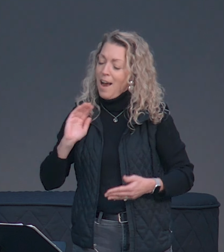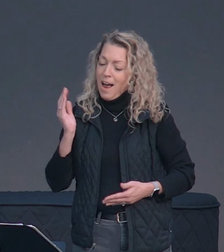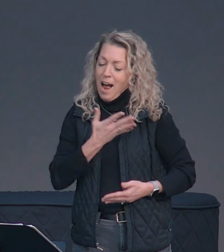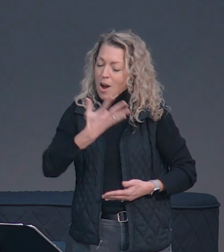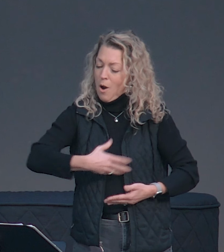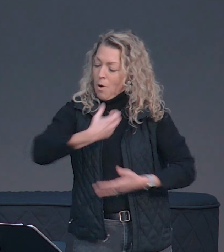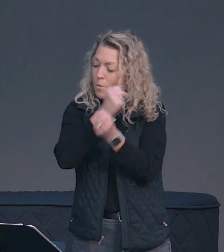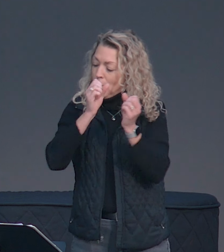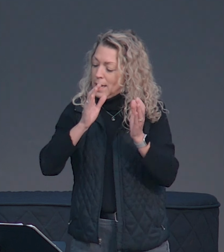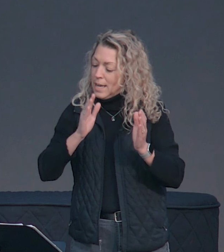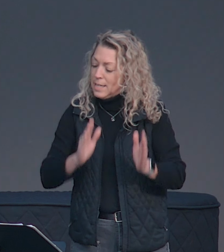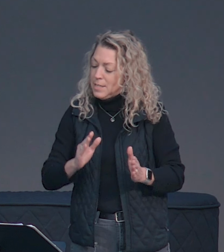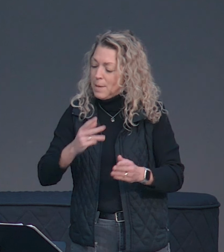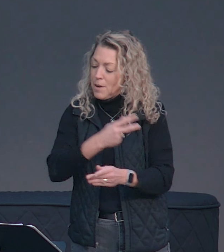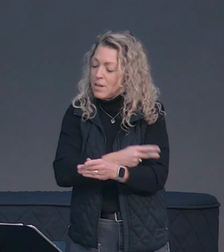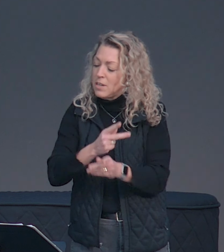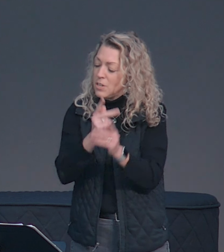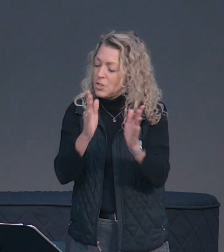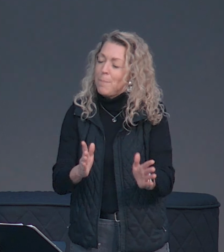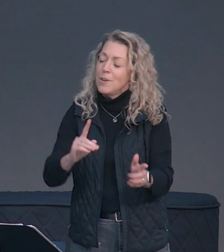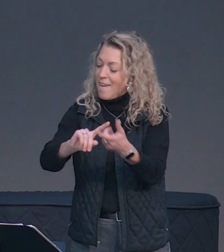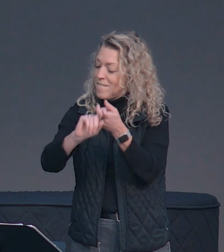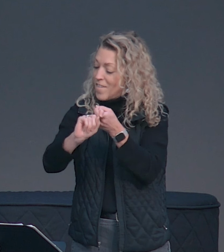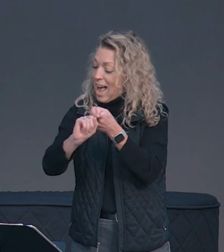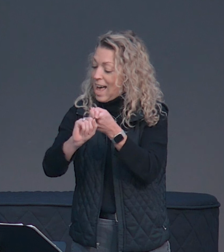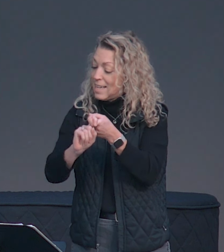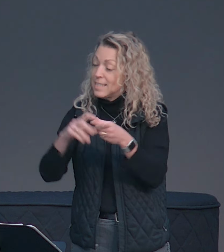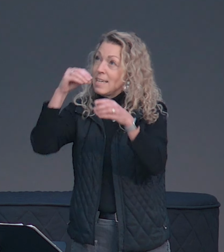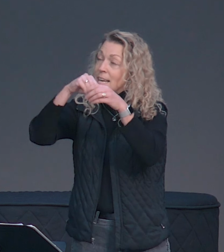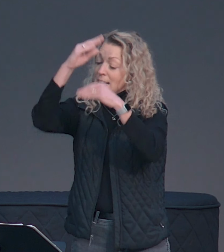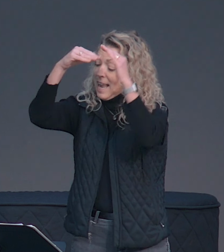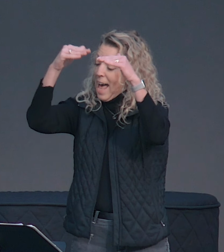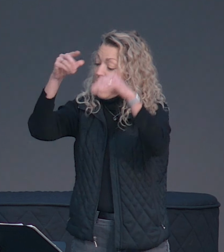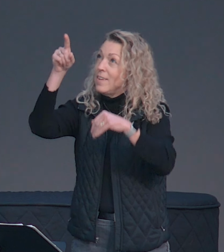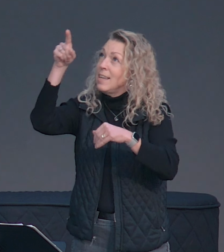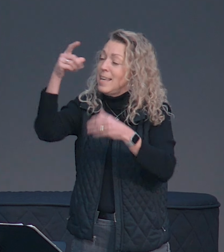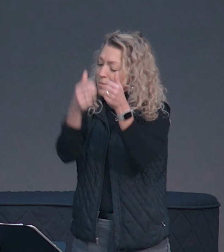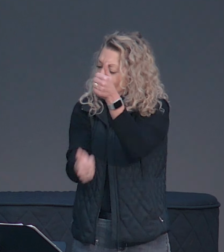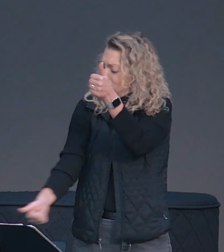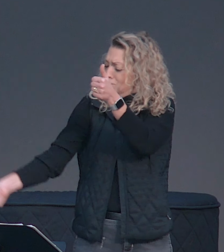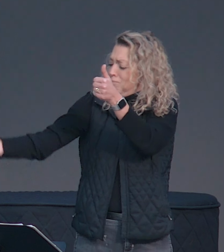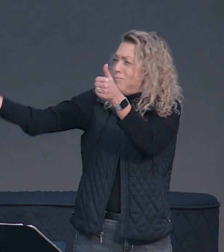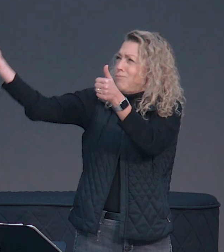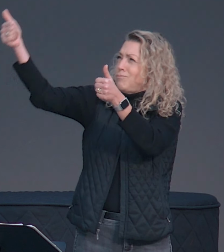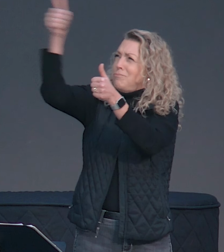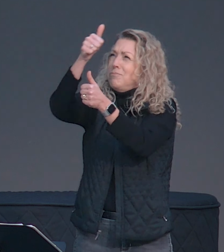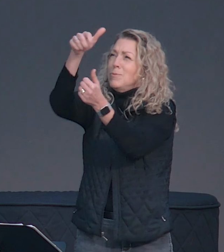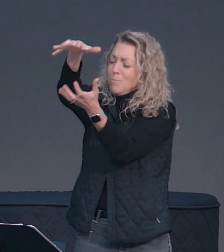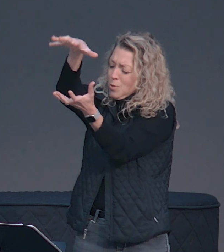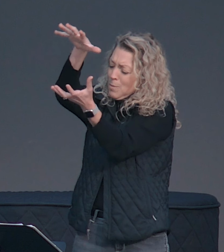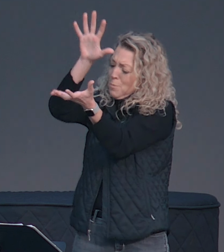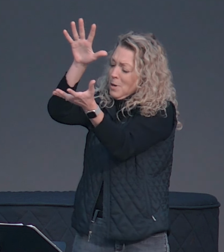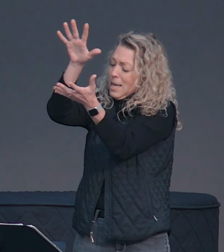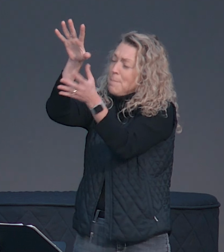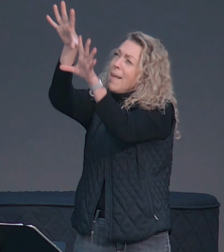Redeemer Shepherd is Leaving riches without